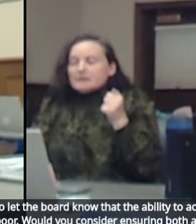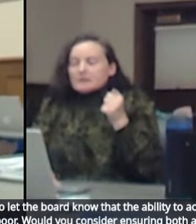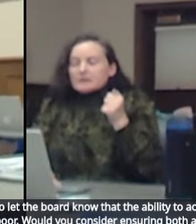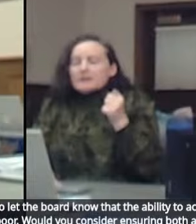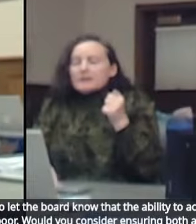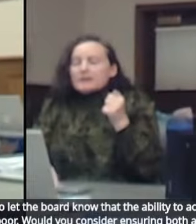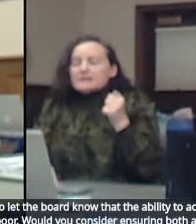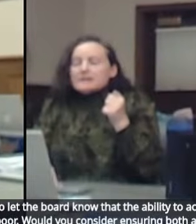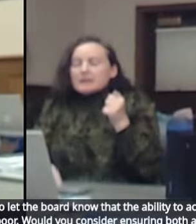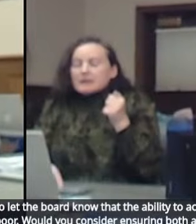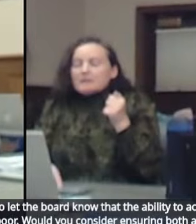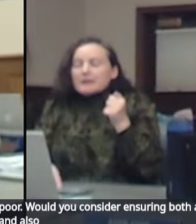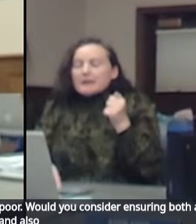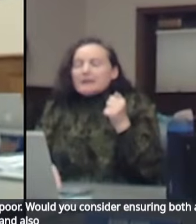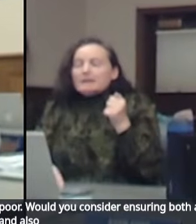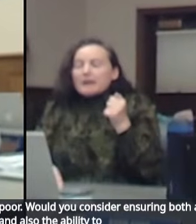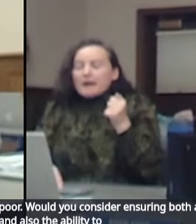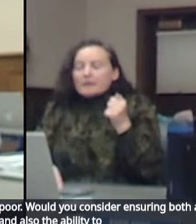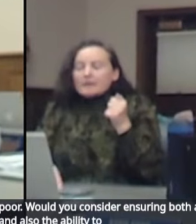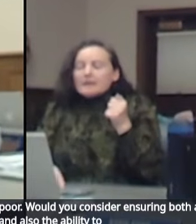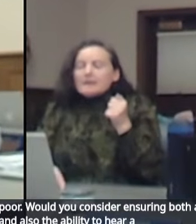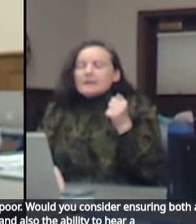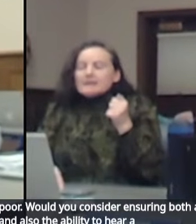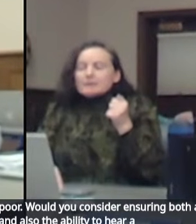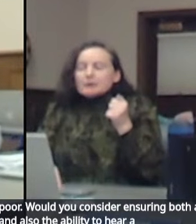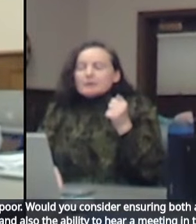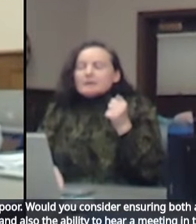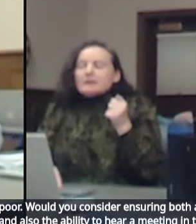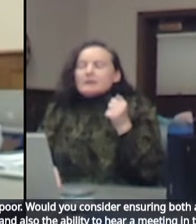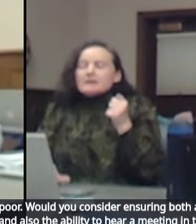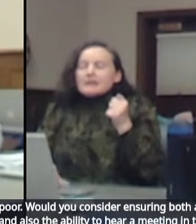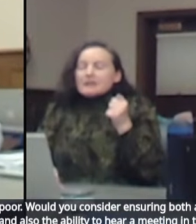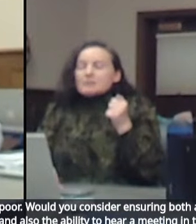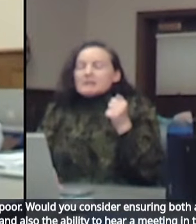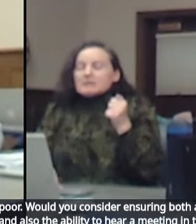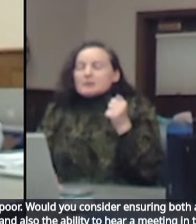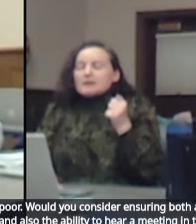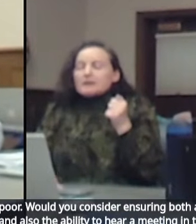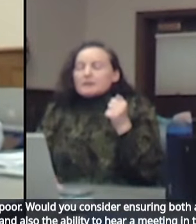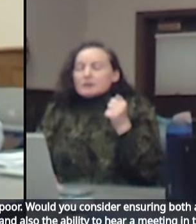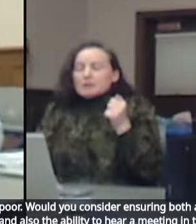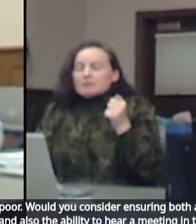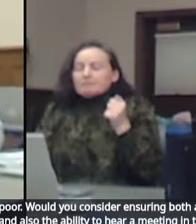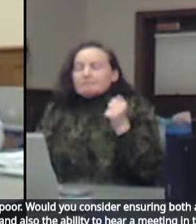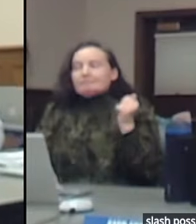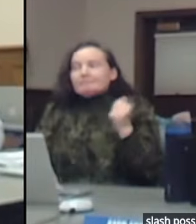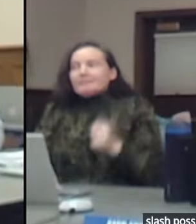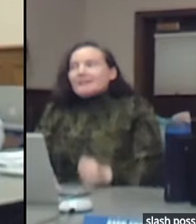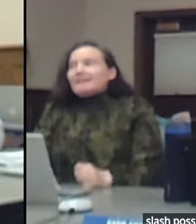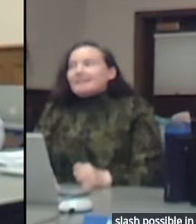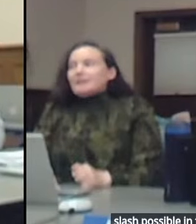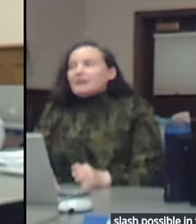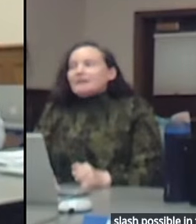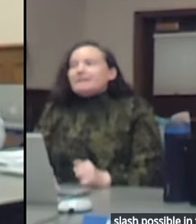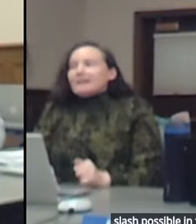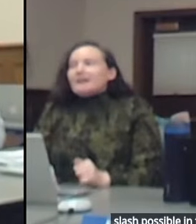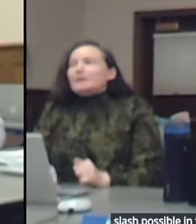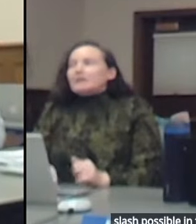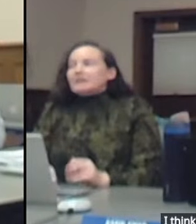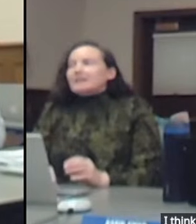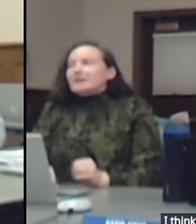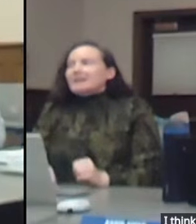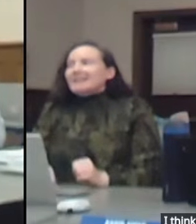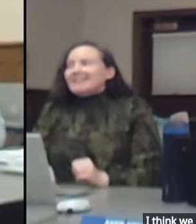streamlined and also the ability to hear a meeting in the gallery is improved / possible in the future? I think we